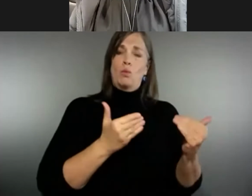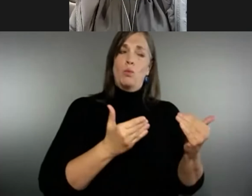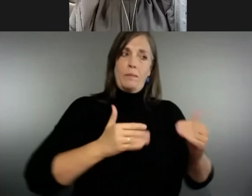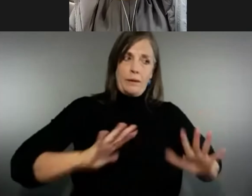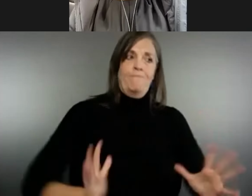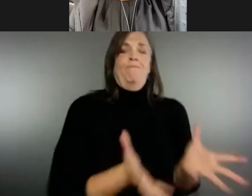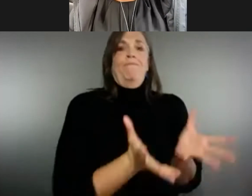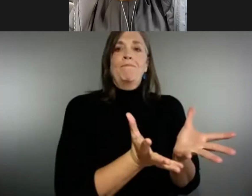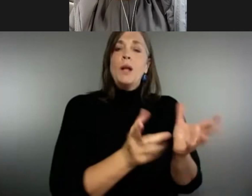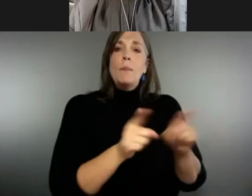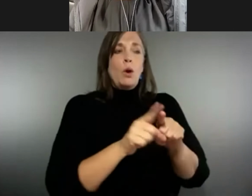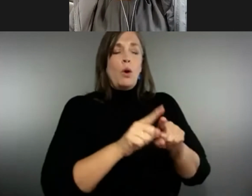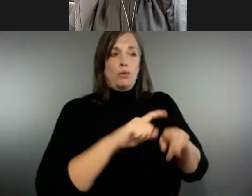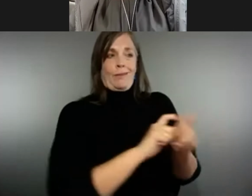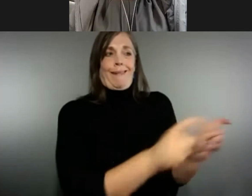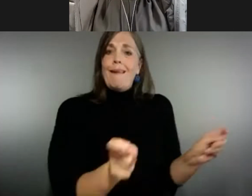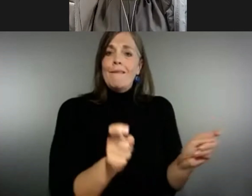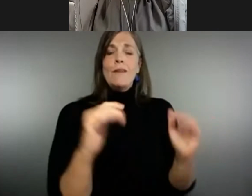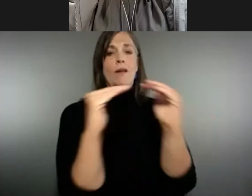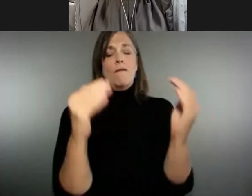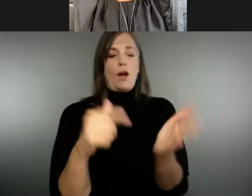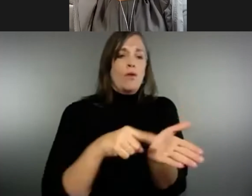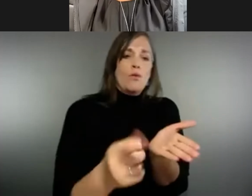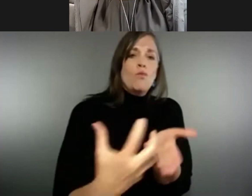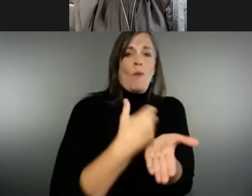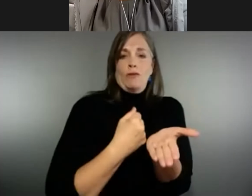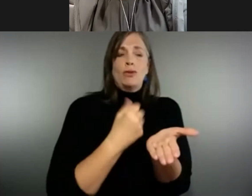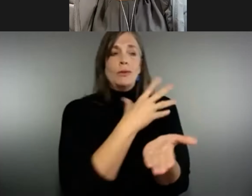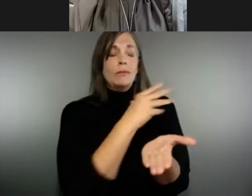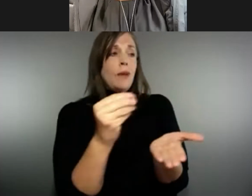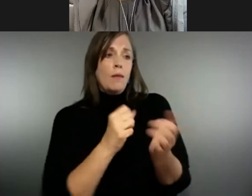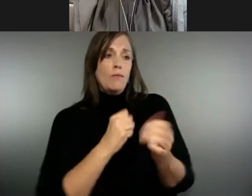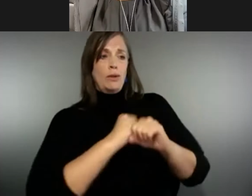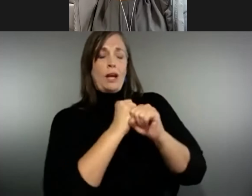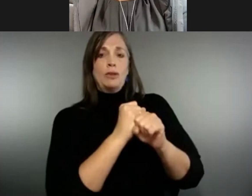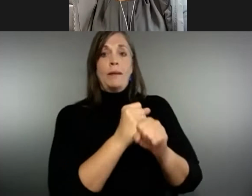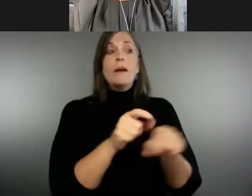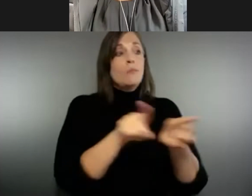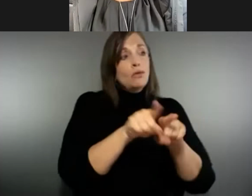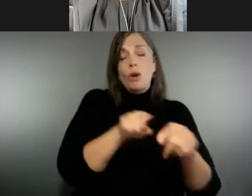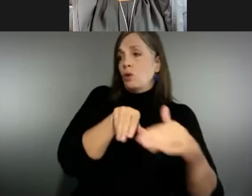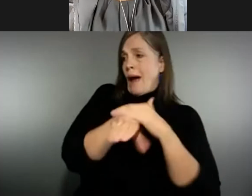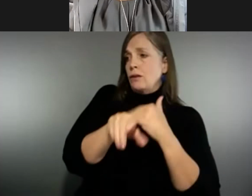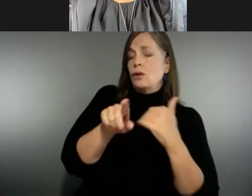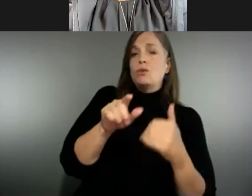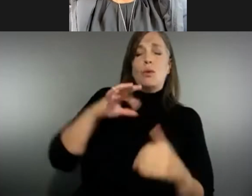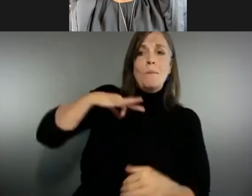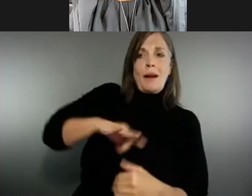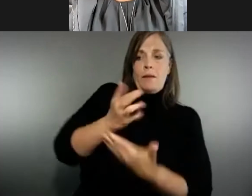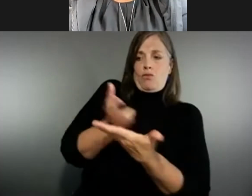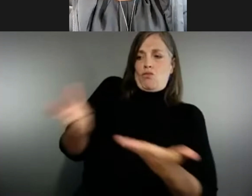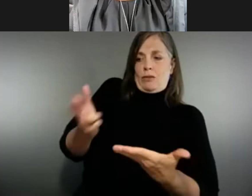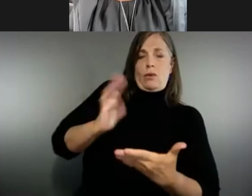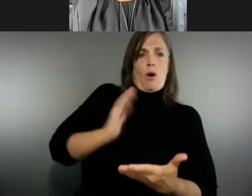and protections and all the securities and access to to resources um and benefits that our communities need to move away